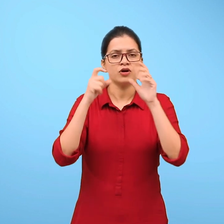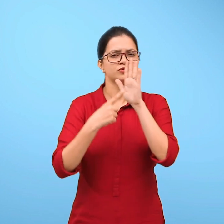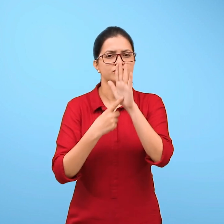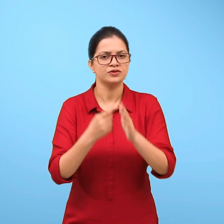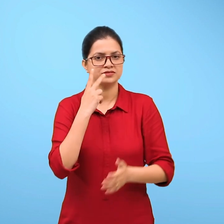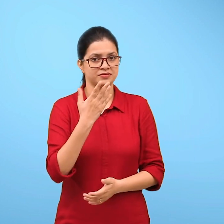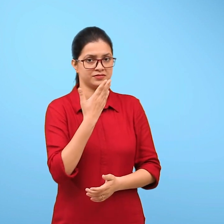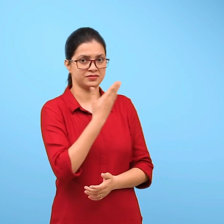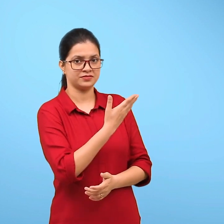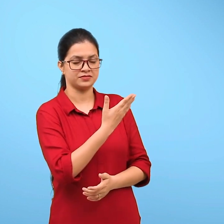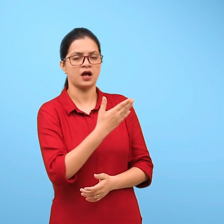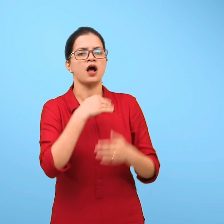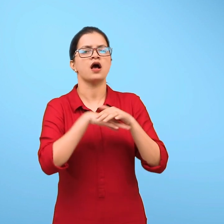Figure 8.11.